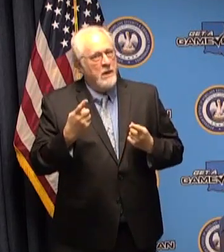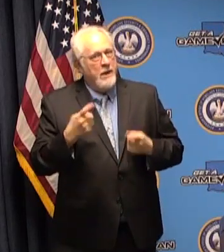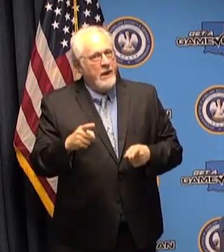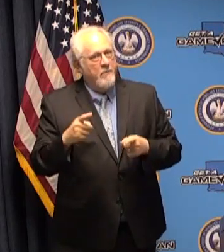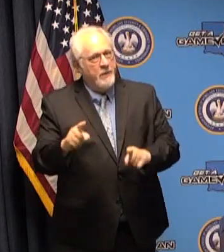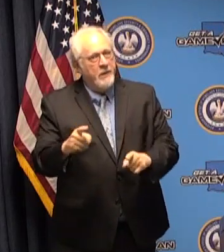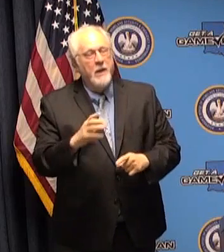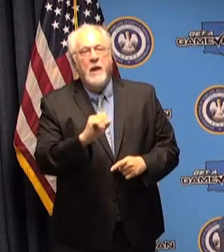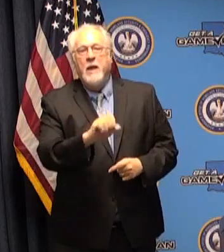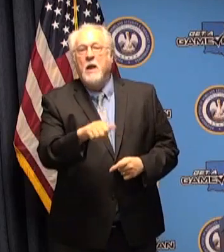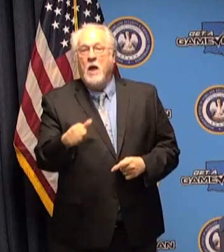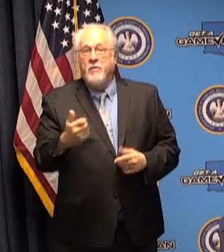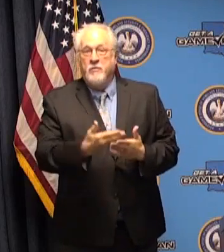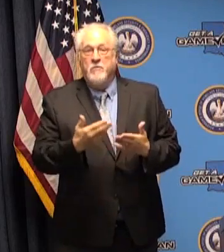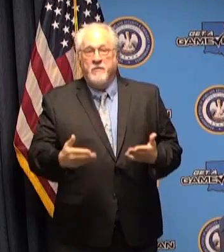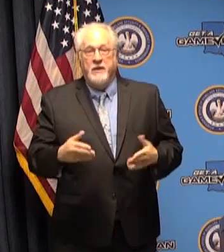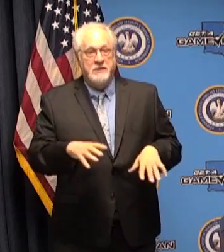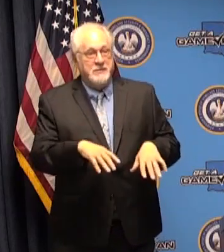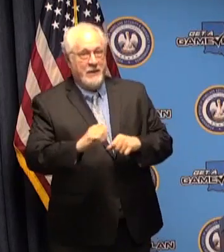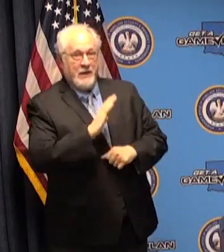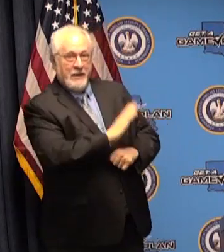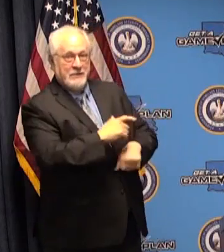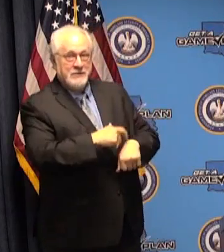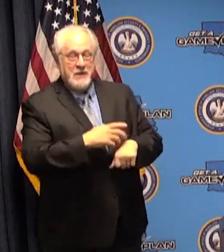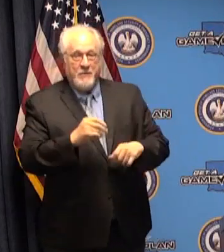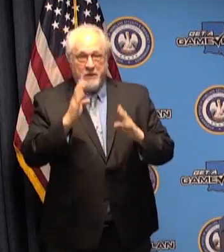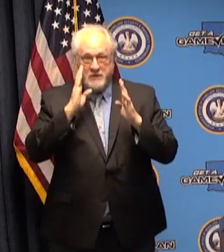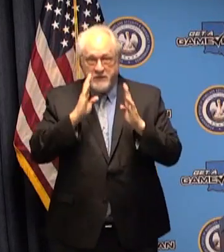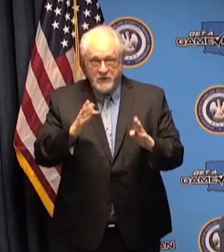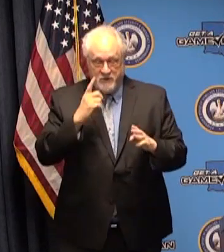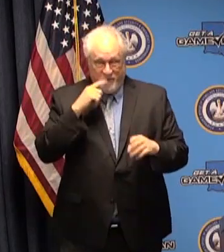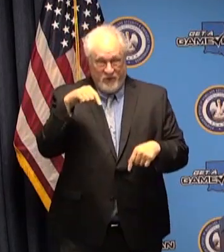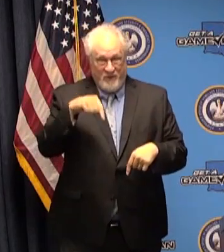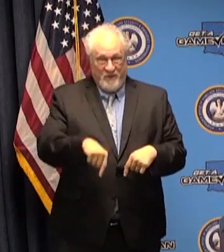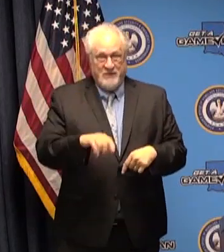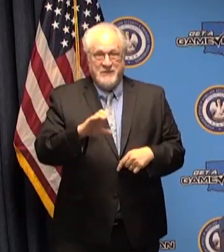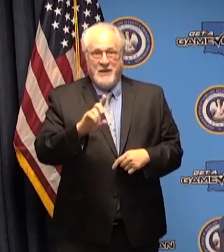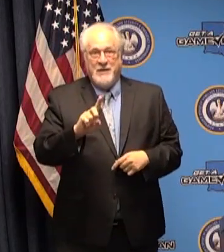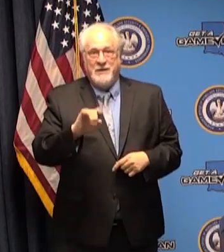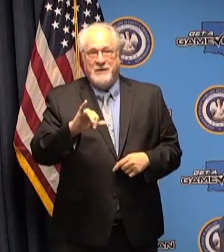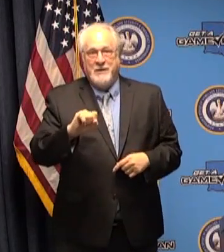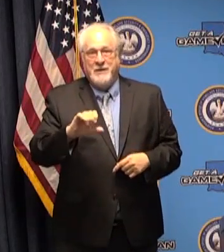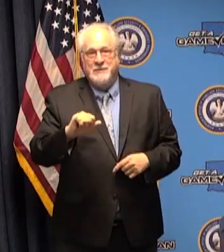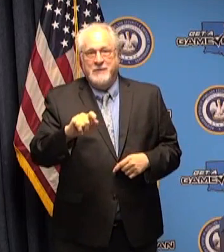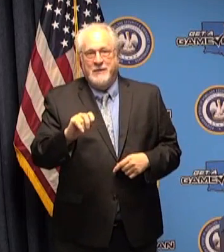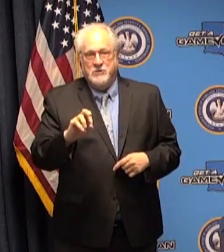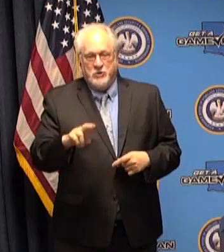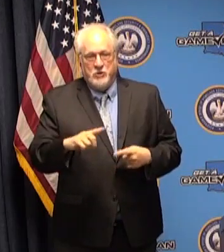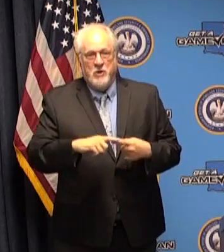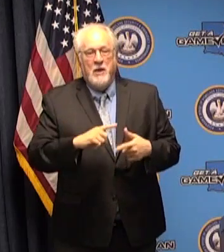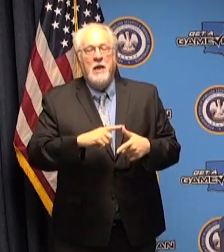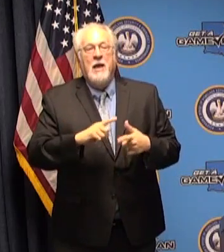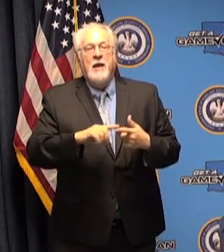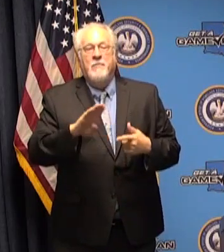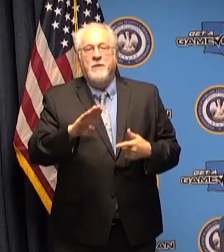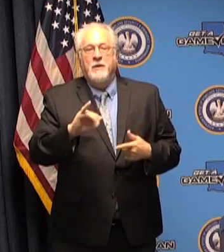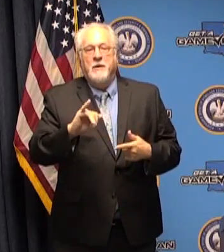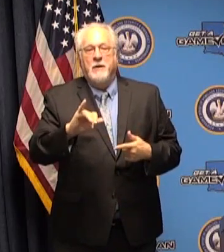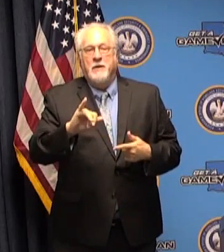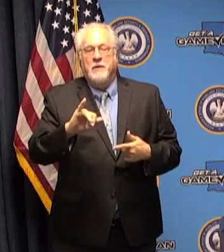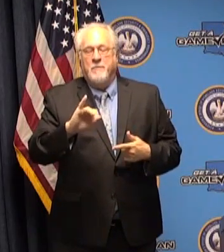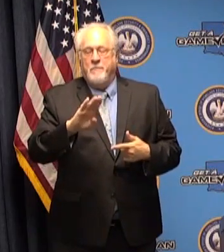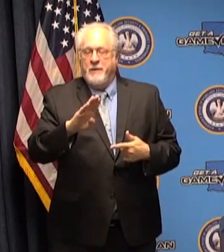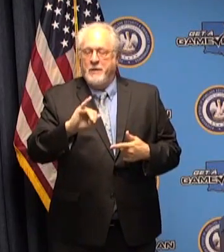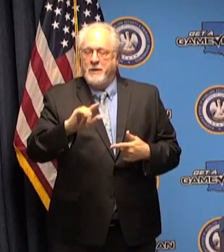and some other matters that are taking up his time and attention as it relates to this disaster. And then we have Dr. Alex Viu here from LDH